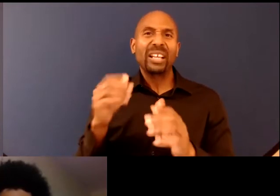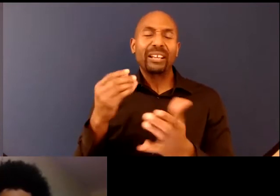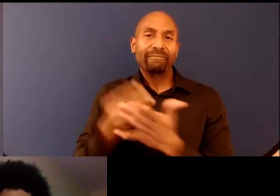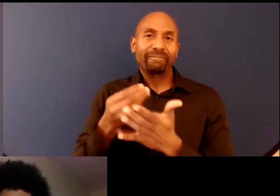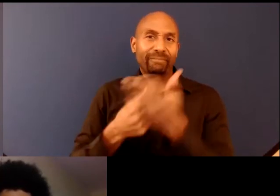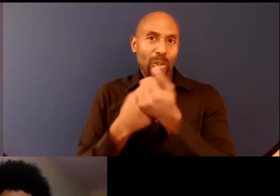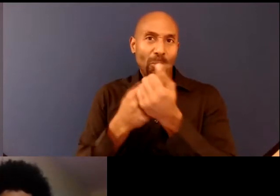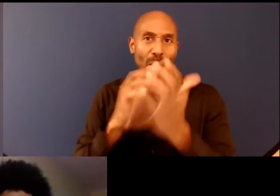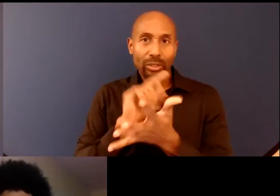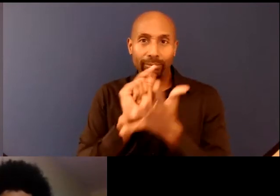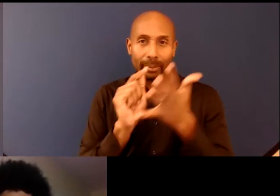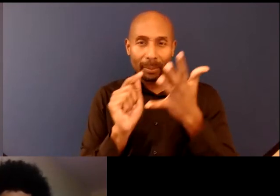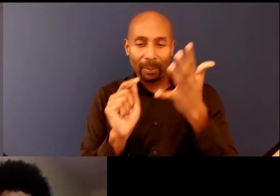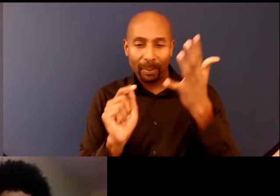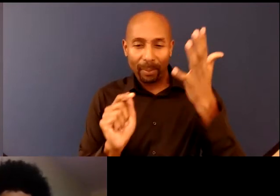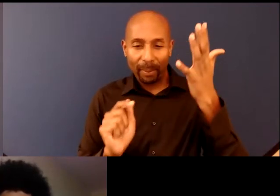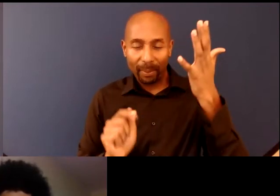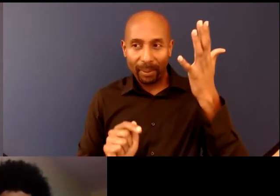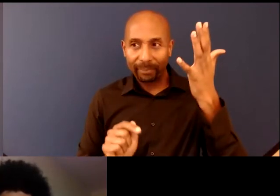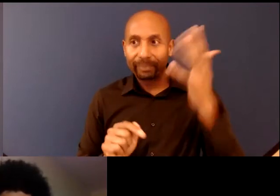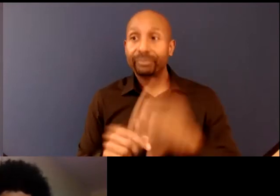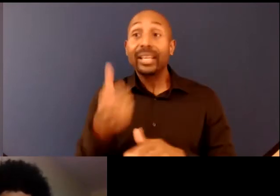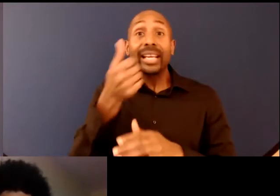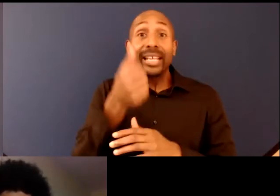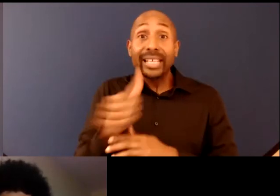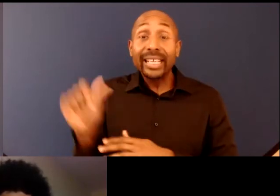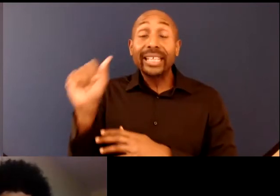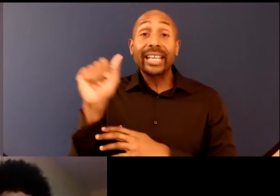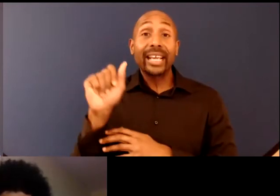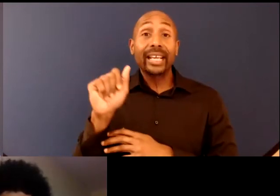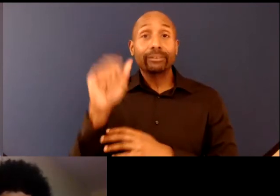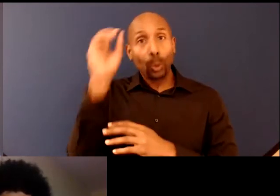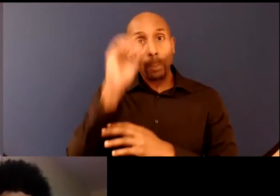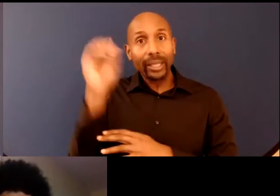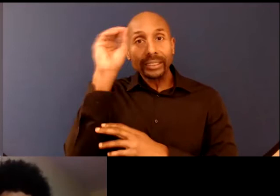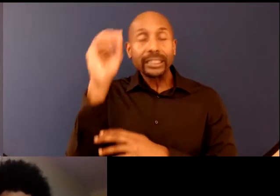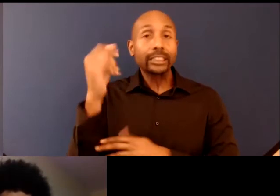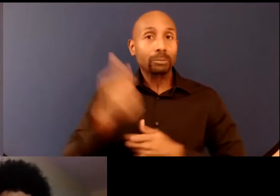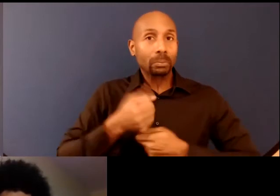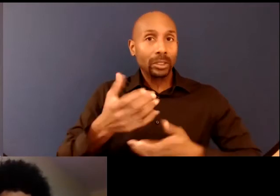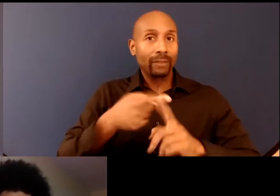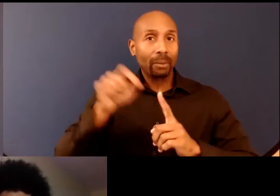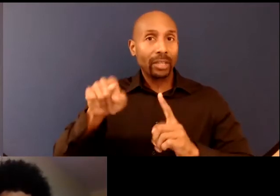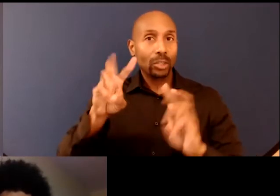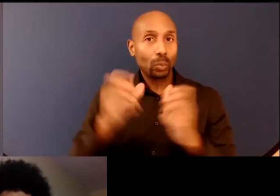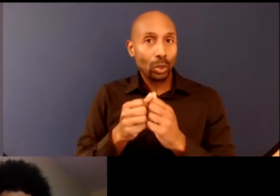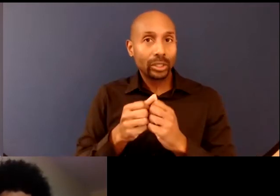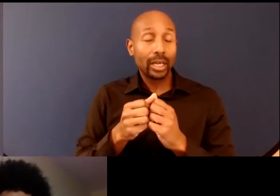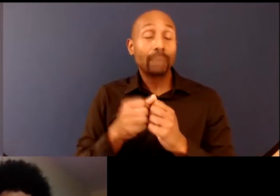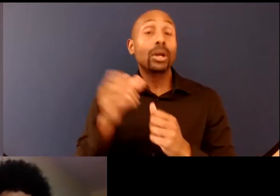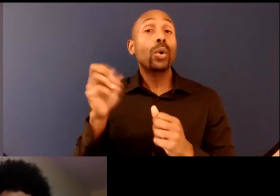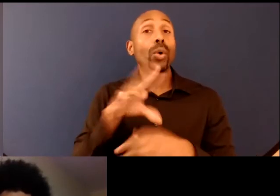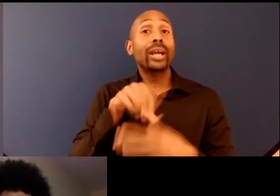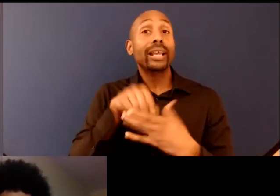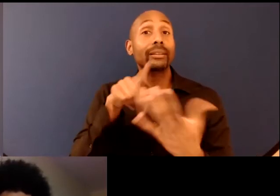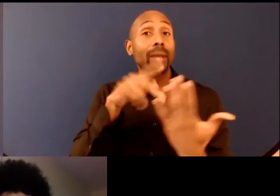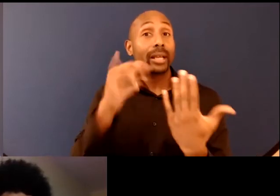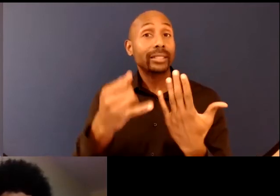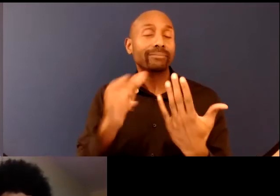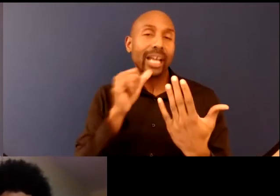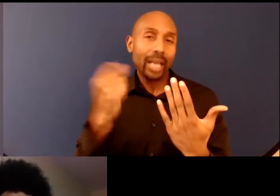expressed in the Redefinable project or as part of this workshop do not necessarily represent those of these organizations